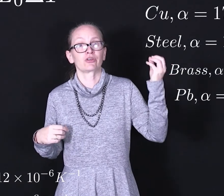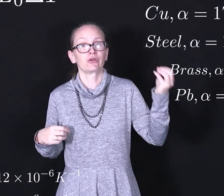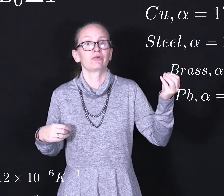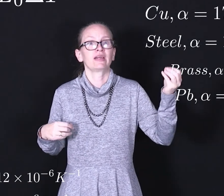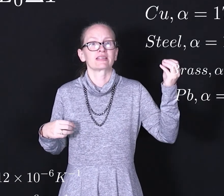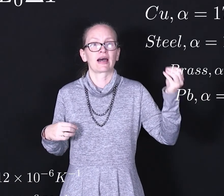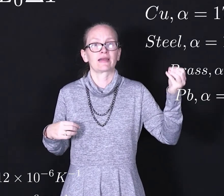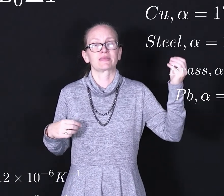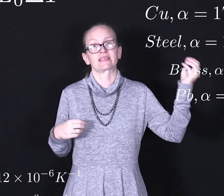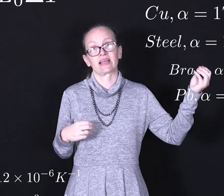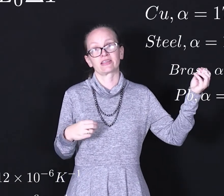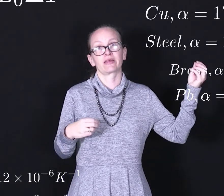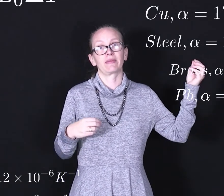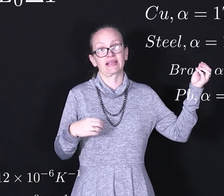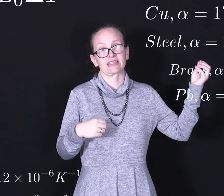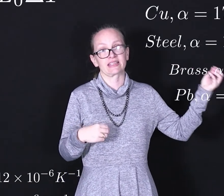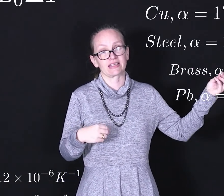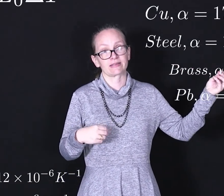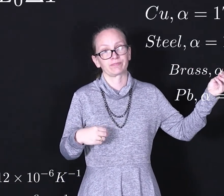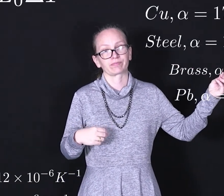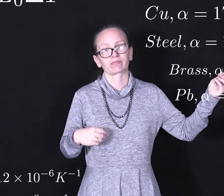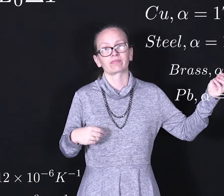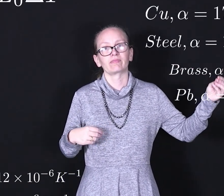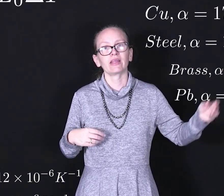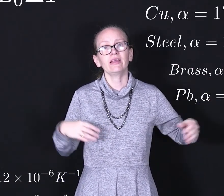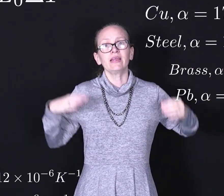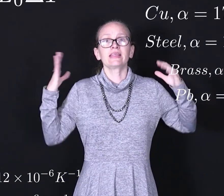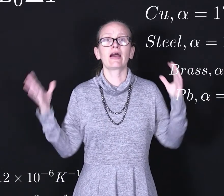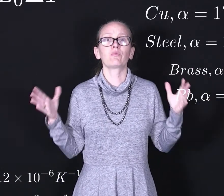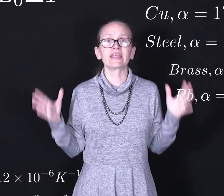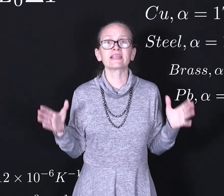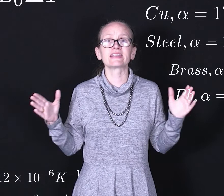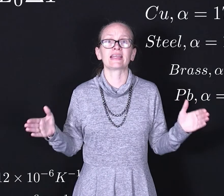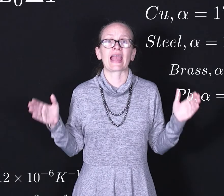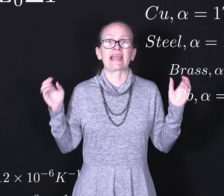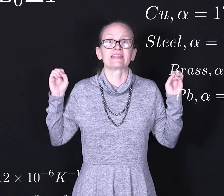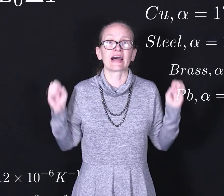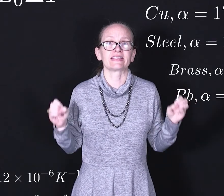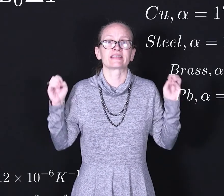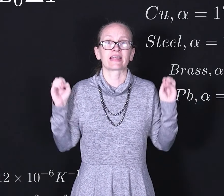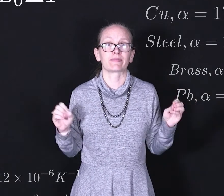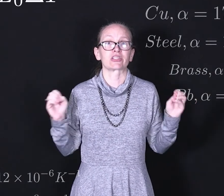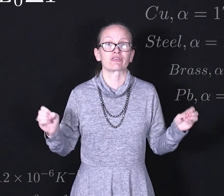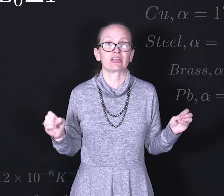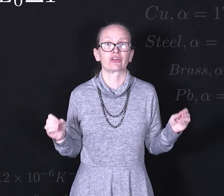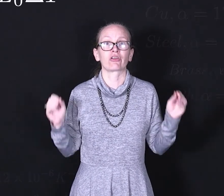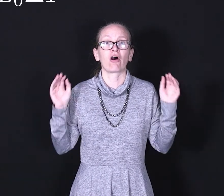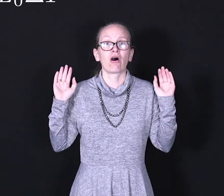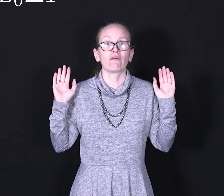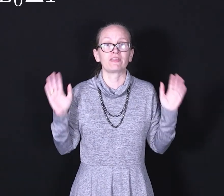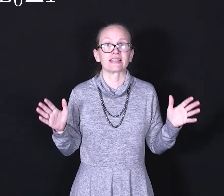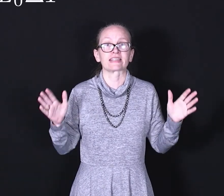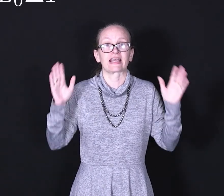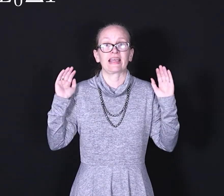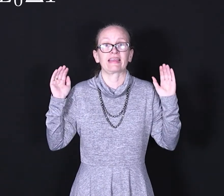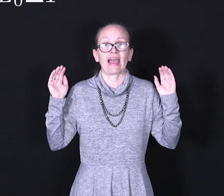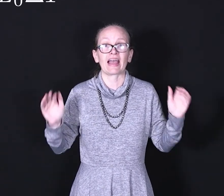3.2 times 10 to the minus 6. Now, we can see a nice demonstration of this in